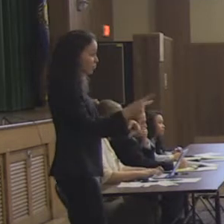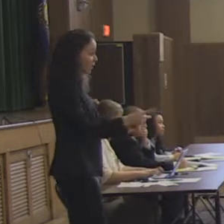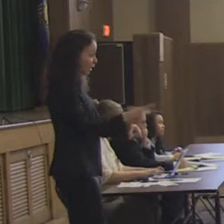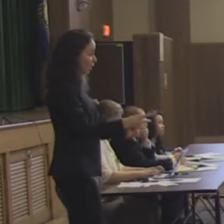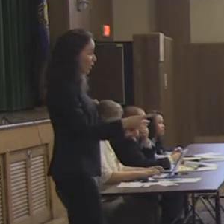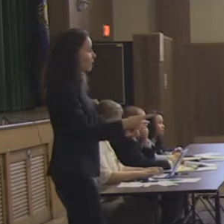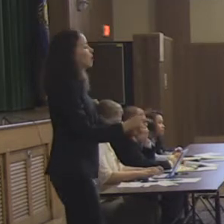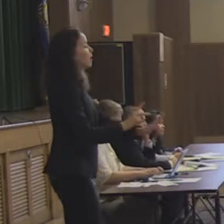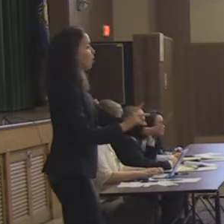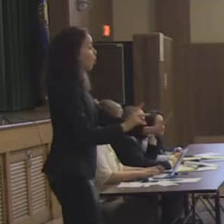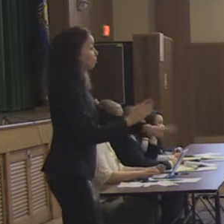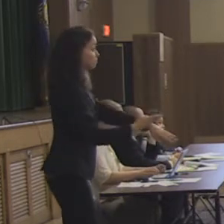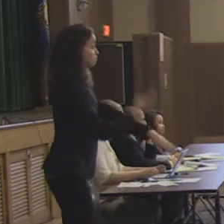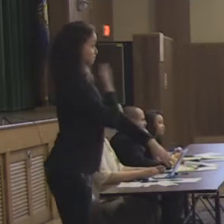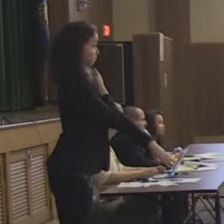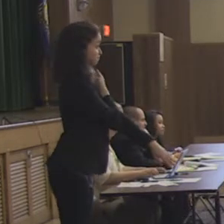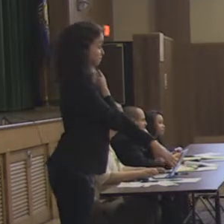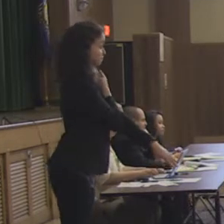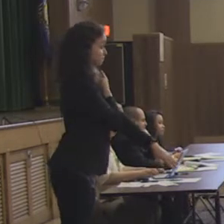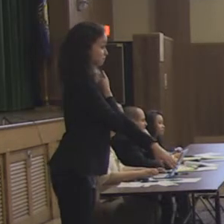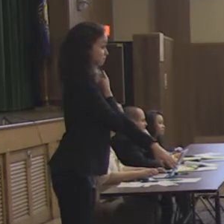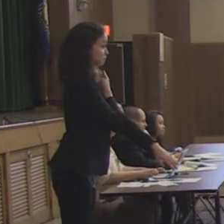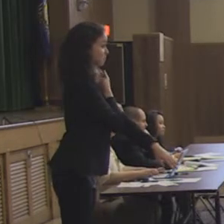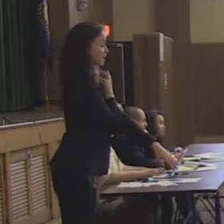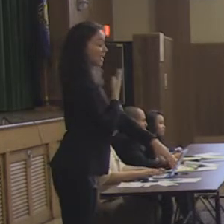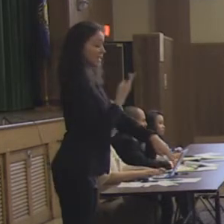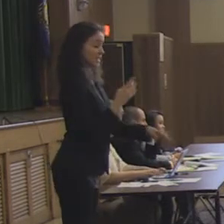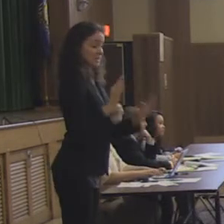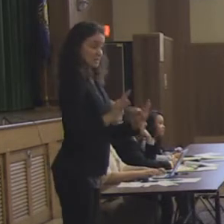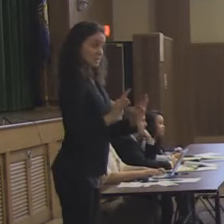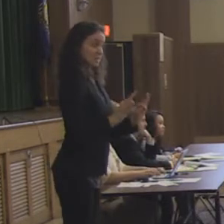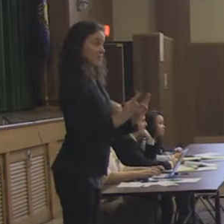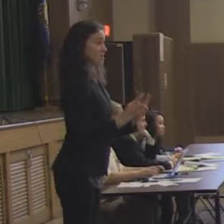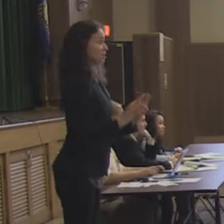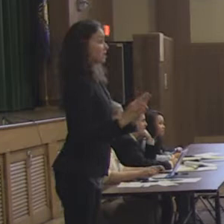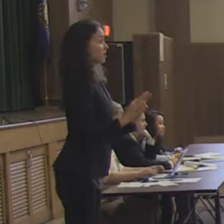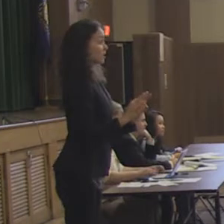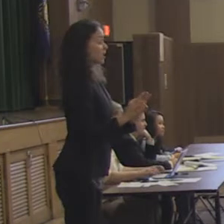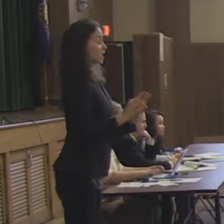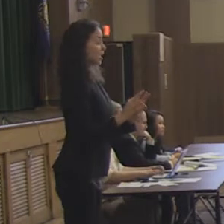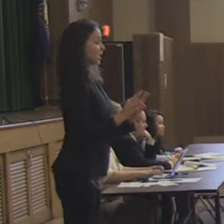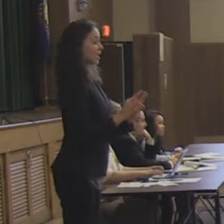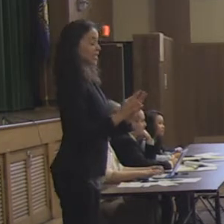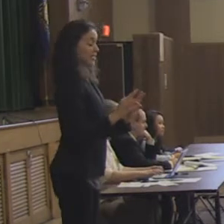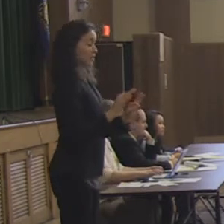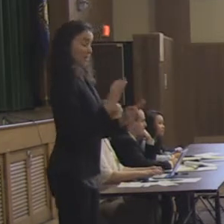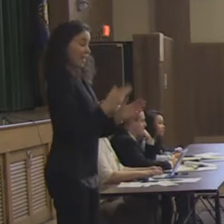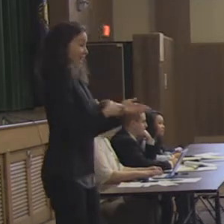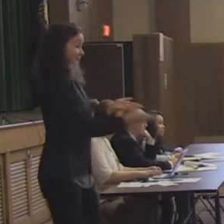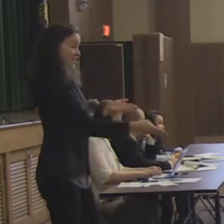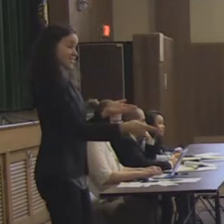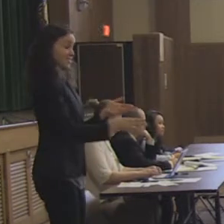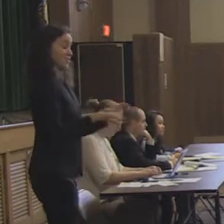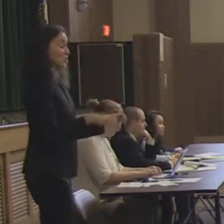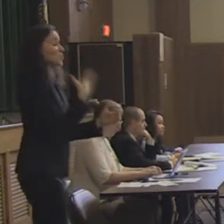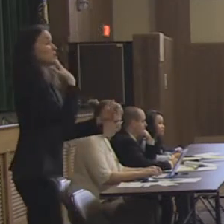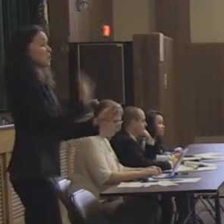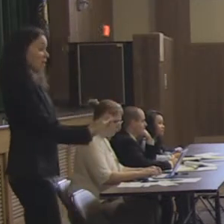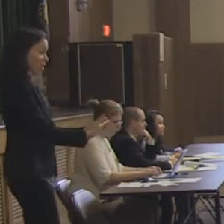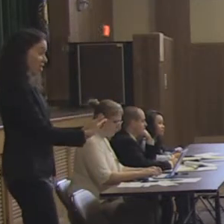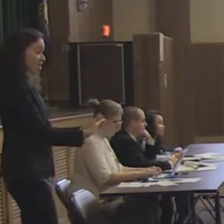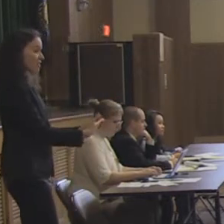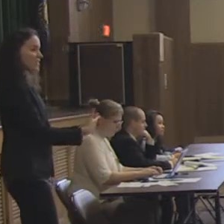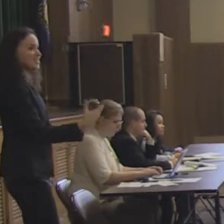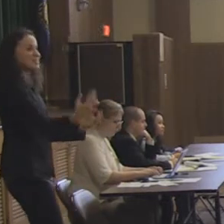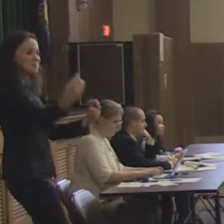He's doing much, much better. He did walk away, but he is really doing quite well. He's back